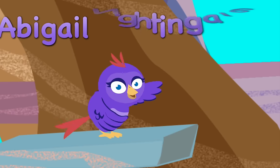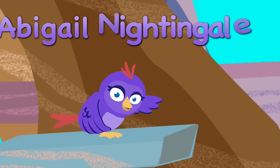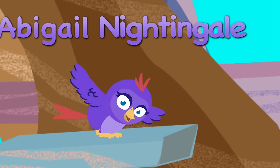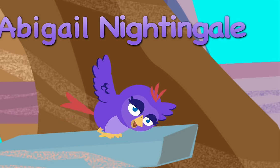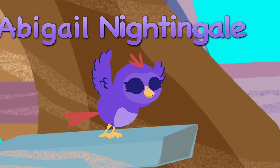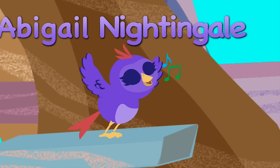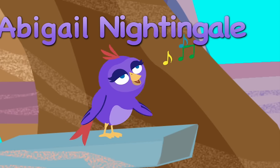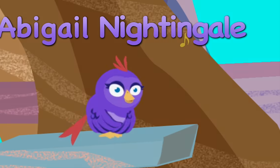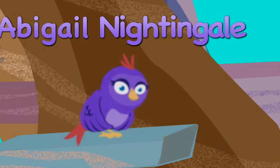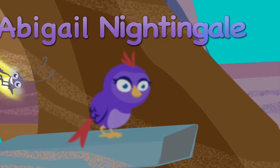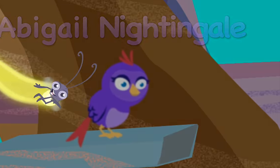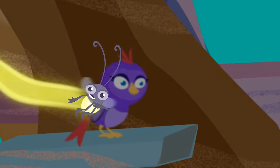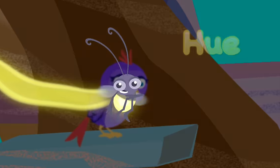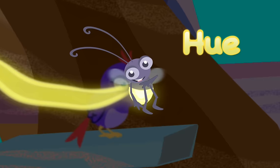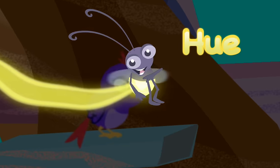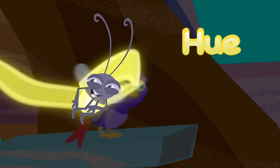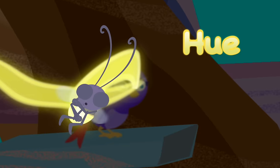Abigail Nightingale. The Firefly Hue.